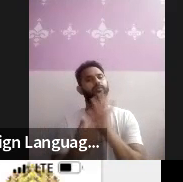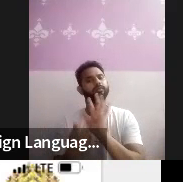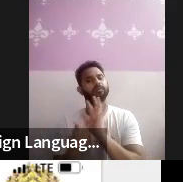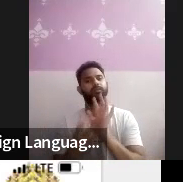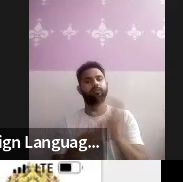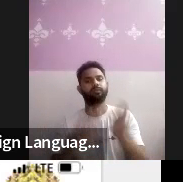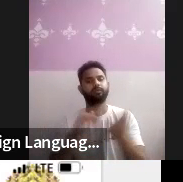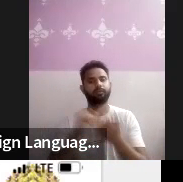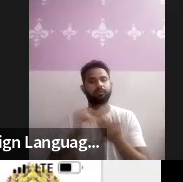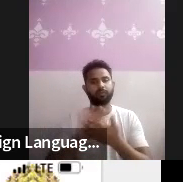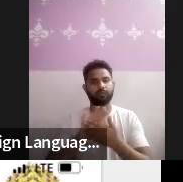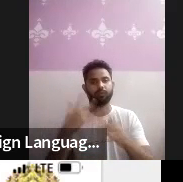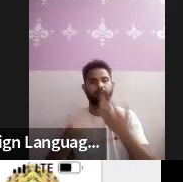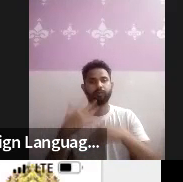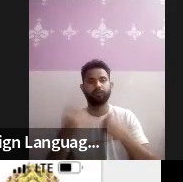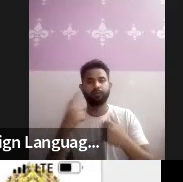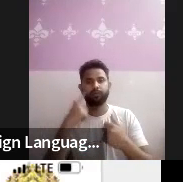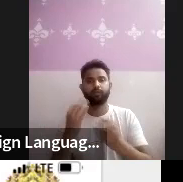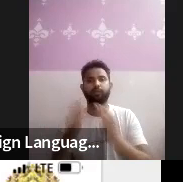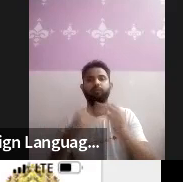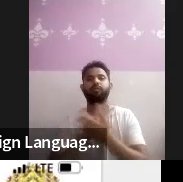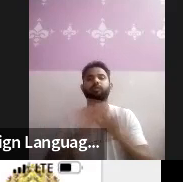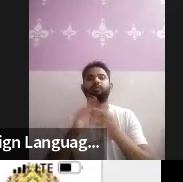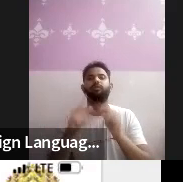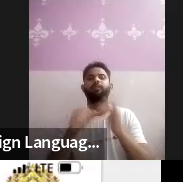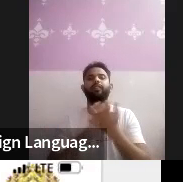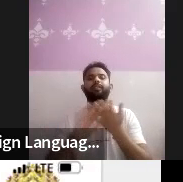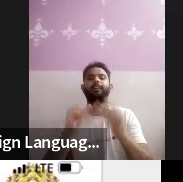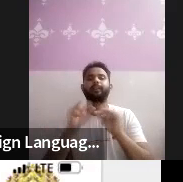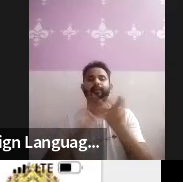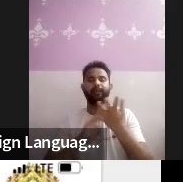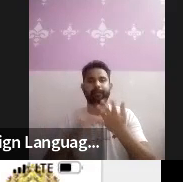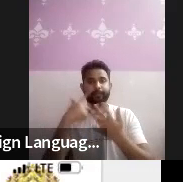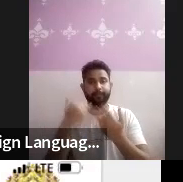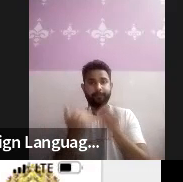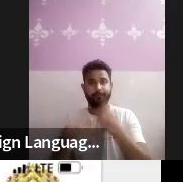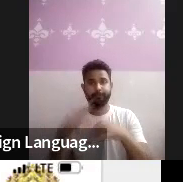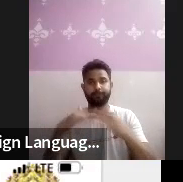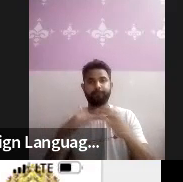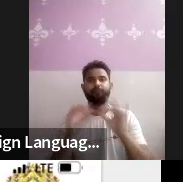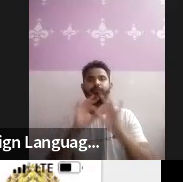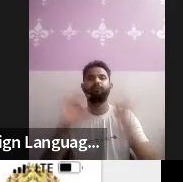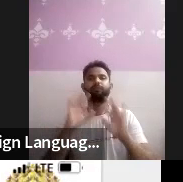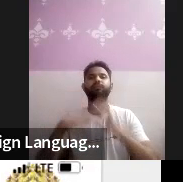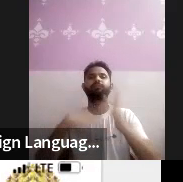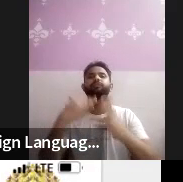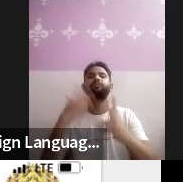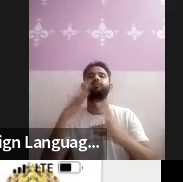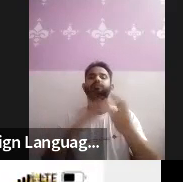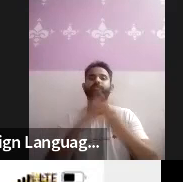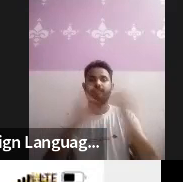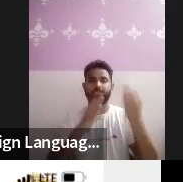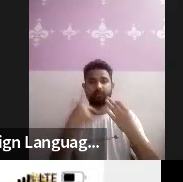blue search bar the name of the location and select the building. And that is not the easiest thing to do. So I